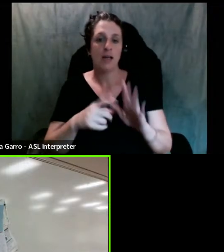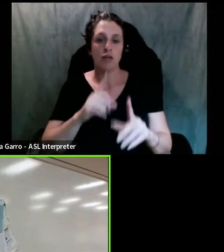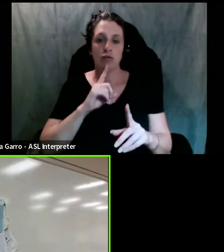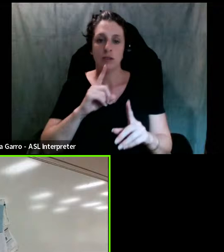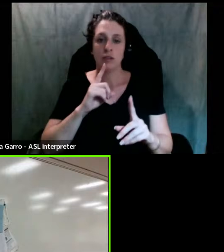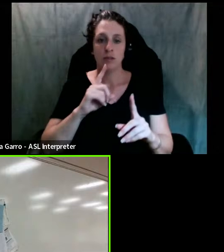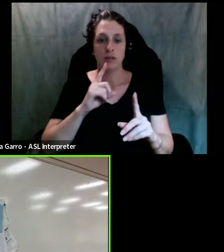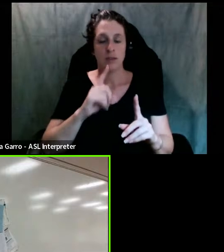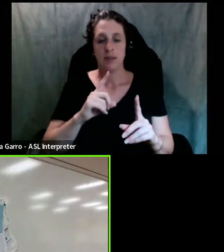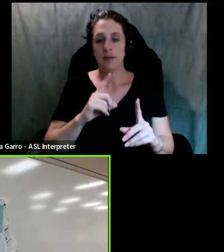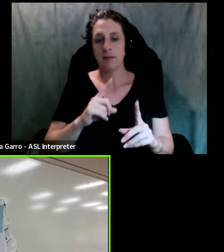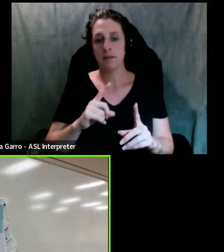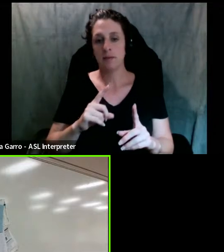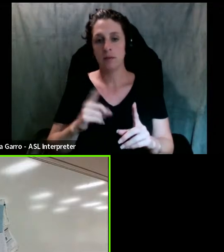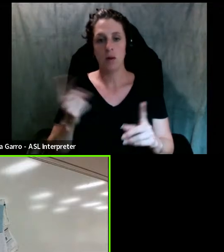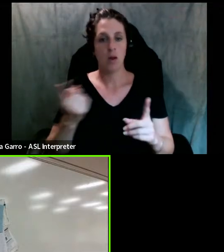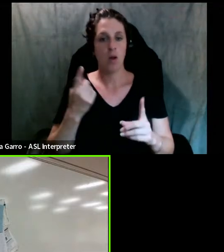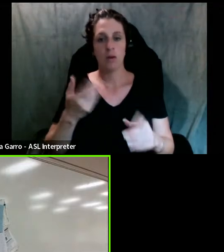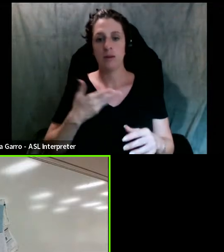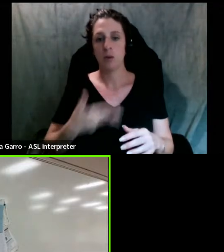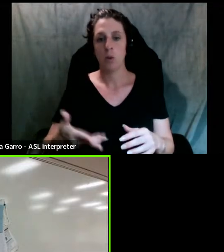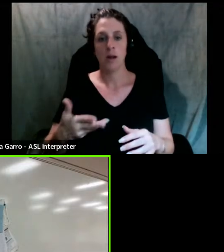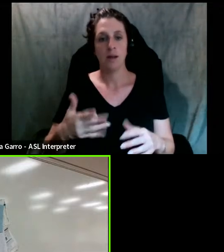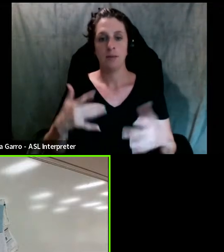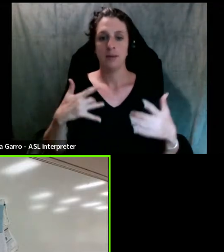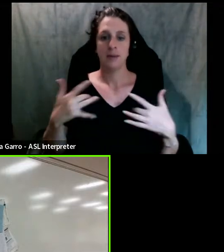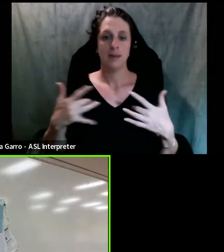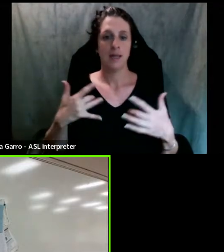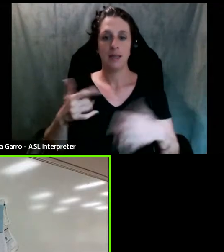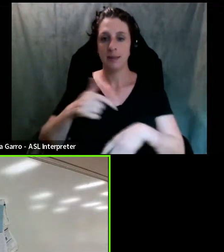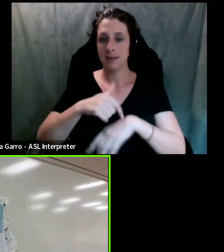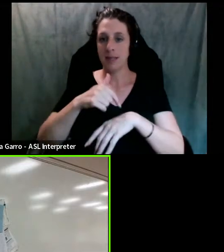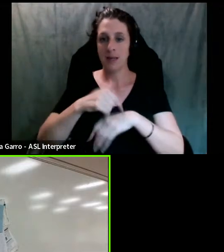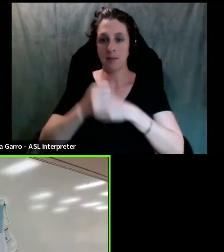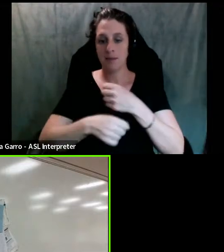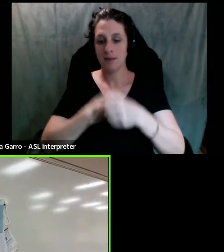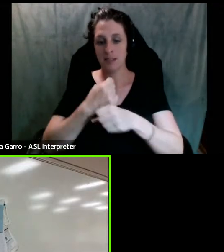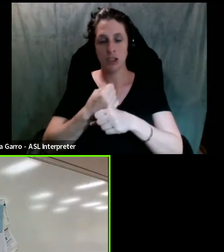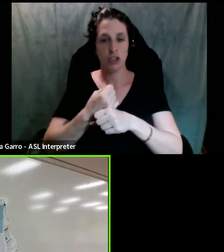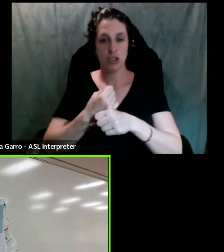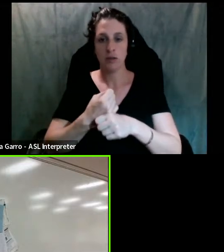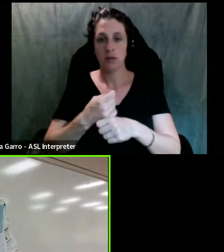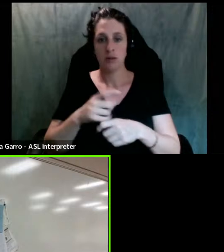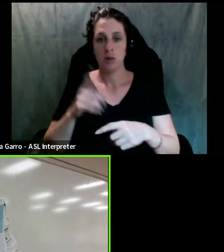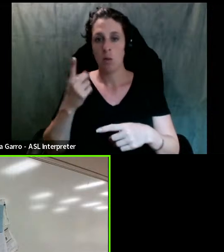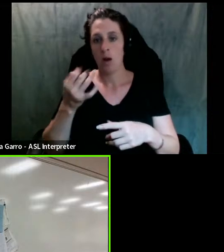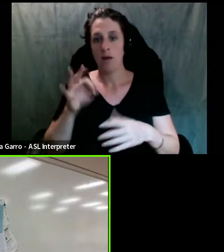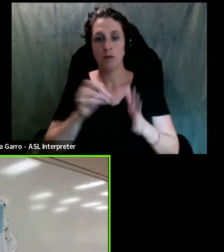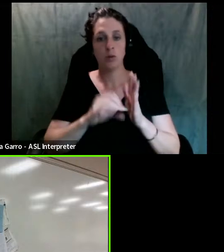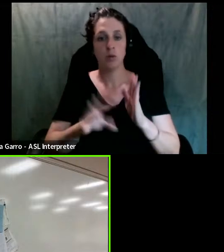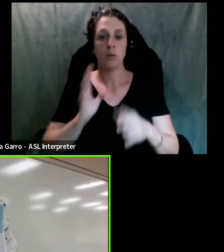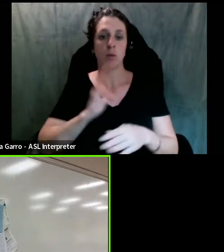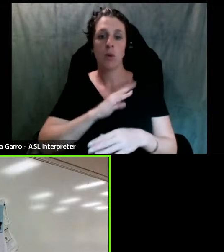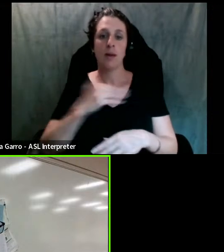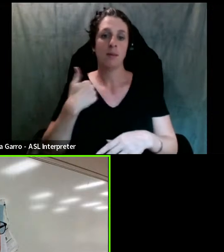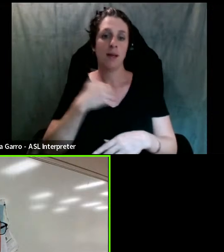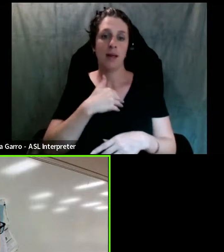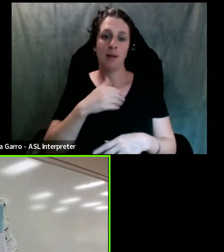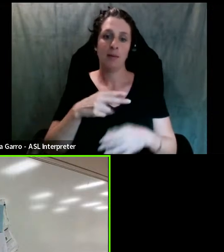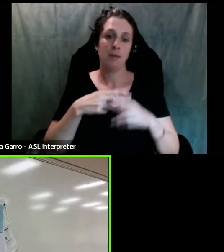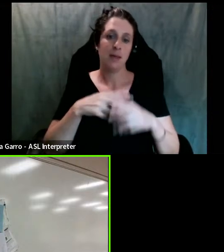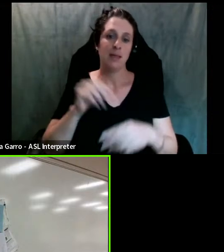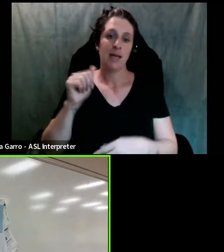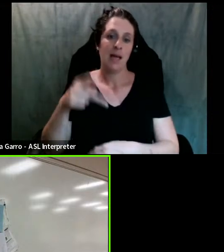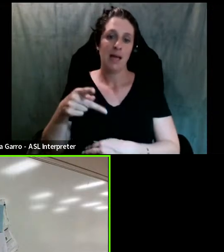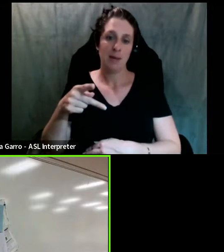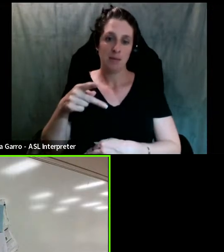really glad, always a welcome, exciting time of year. One of the student board members mentioned AP testing and end of year,